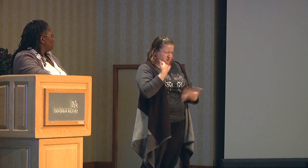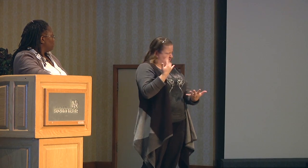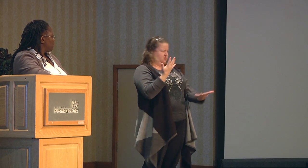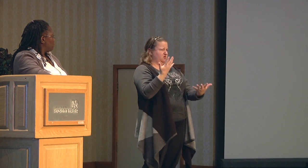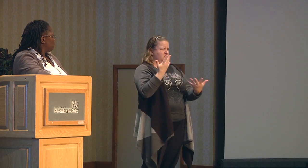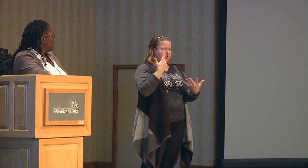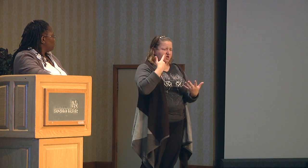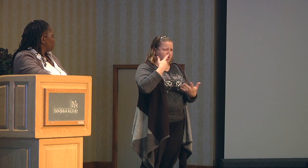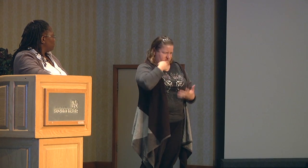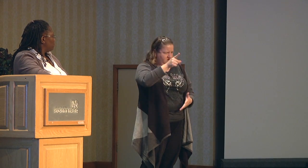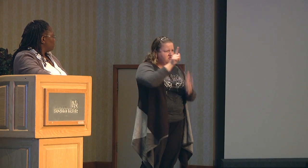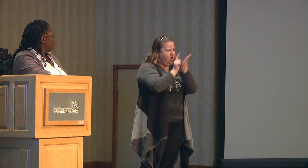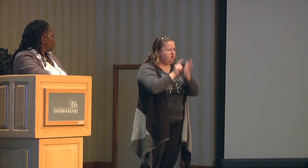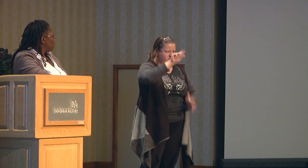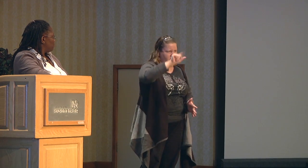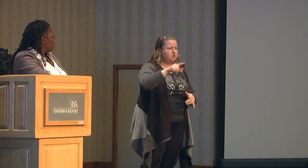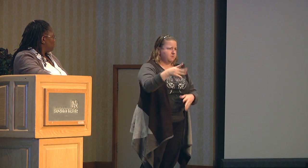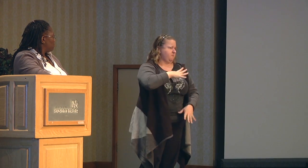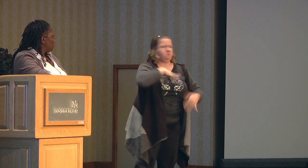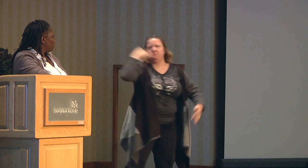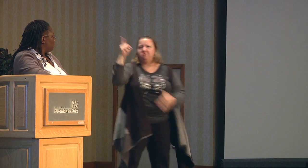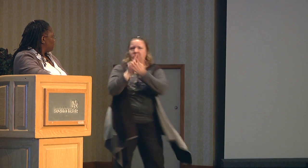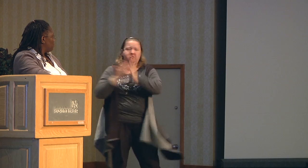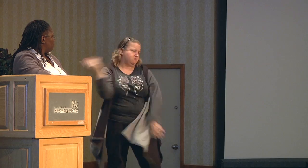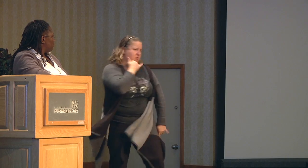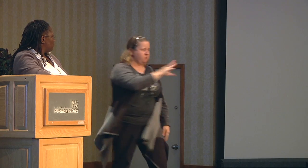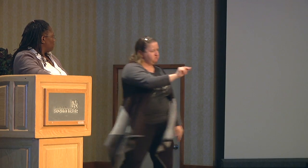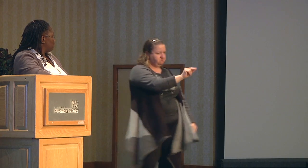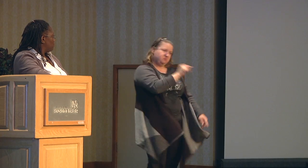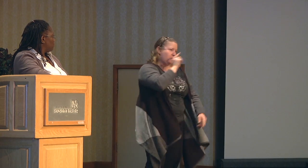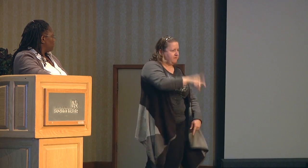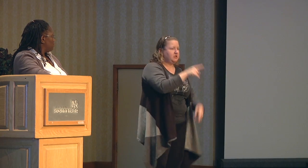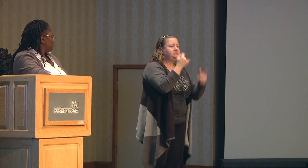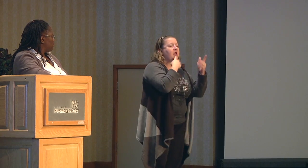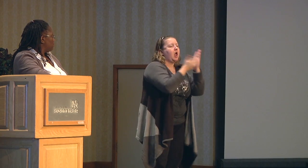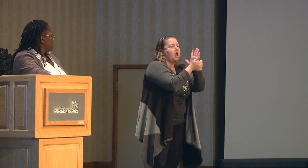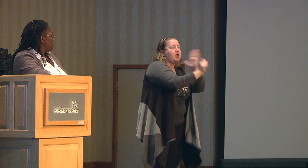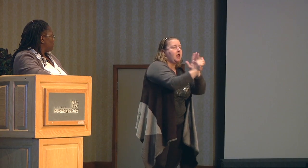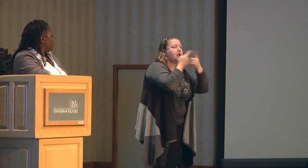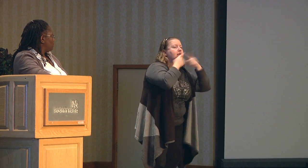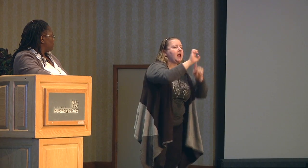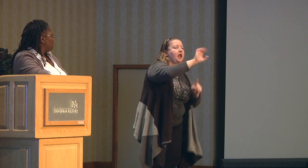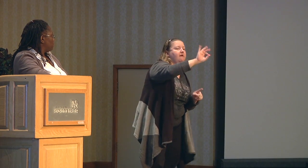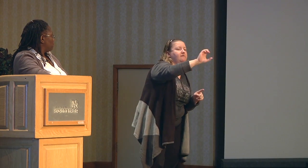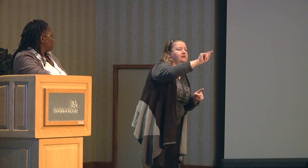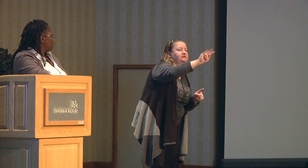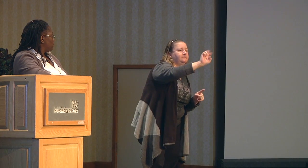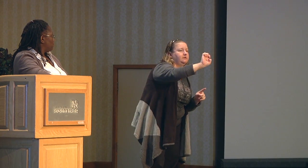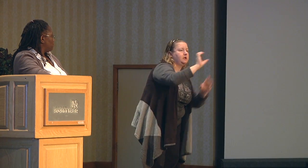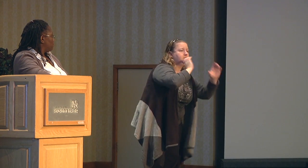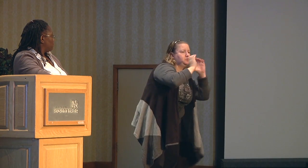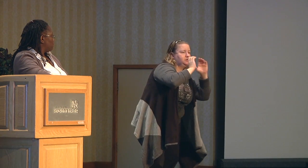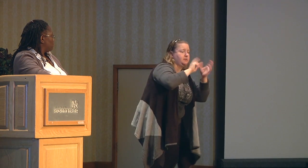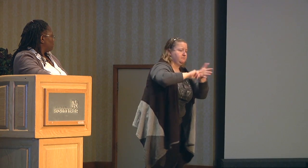approach, if you will, in requiring an interpreter and insisting that they must meet the ADA,